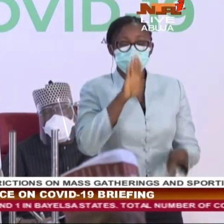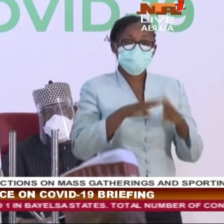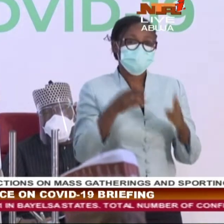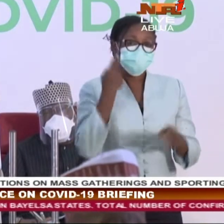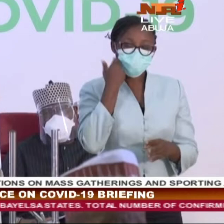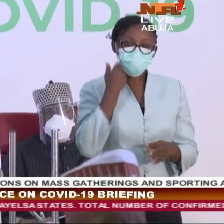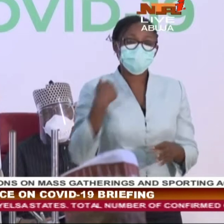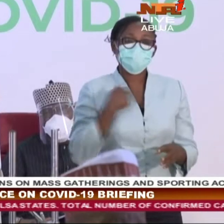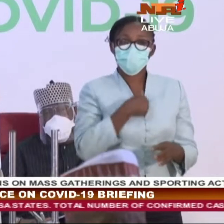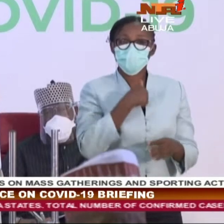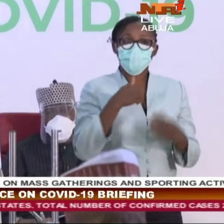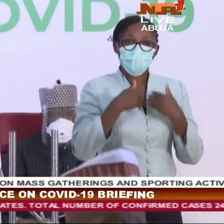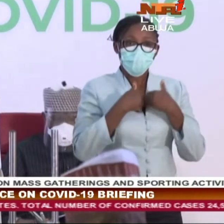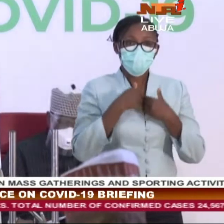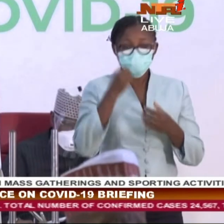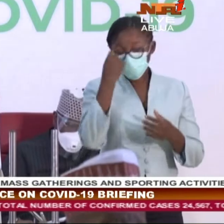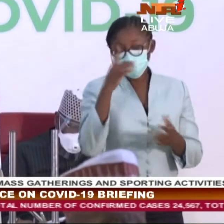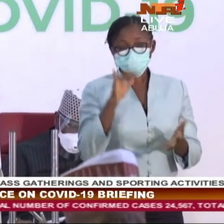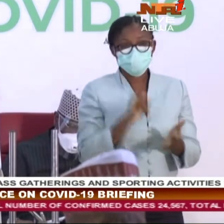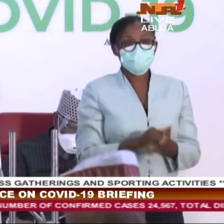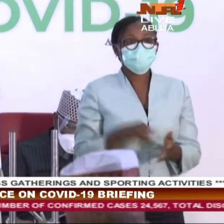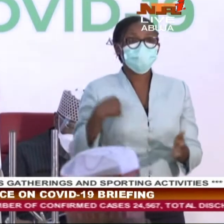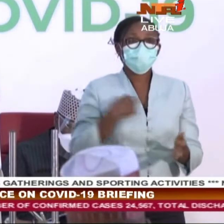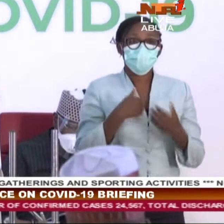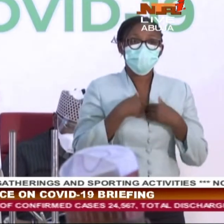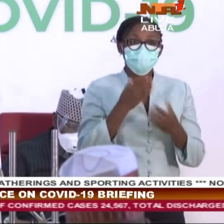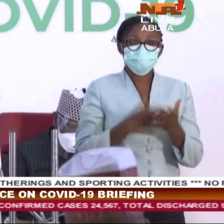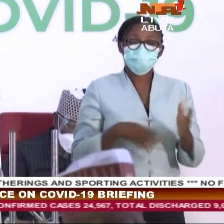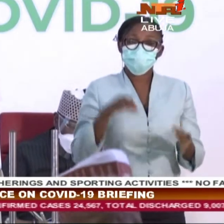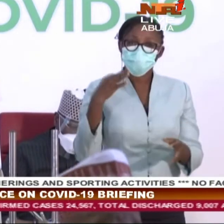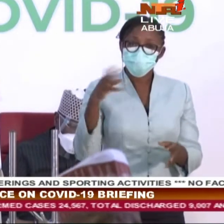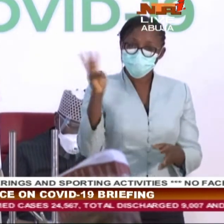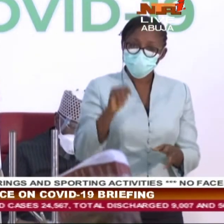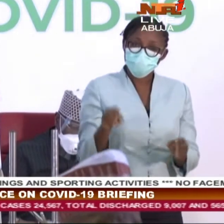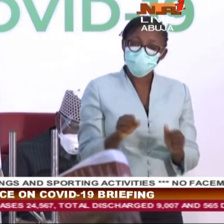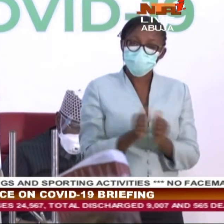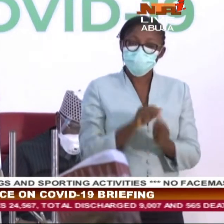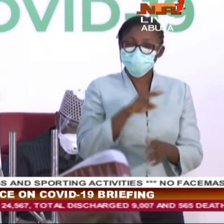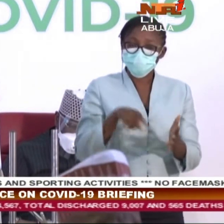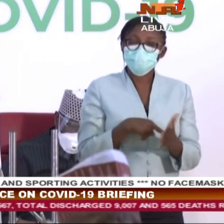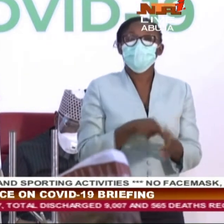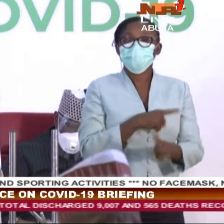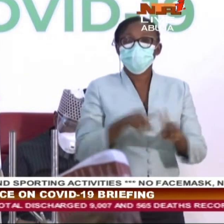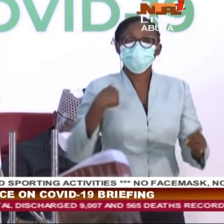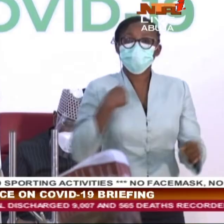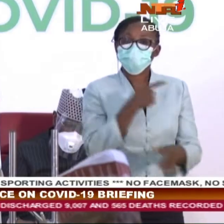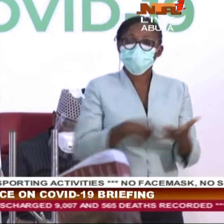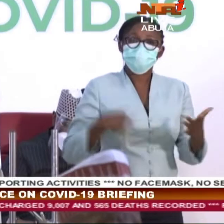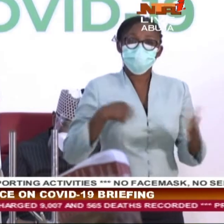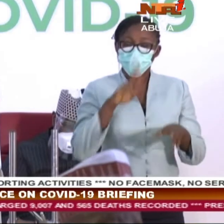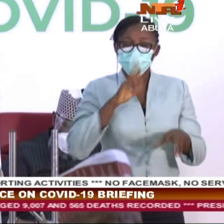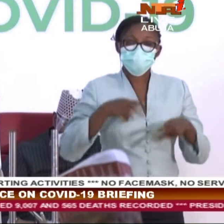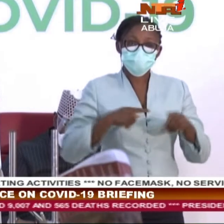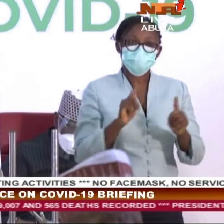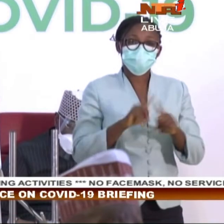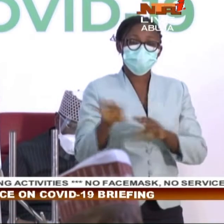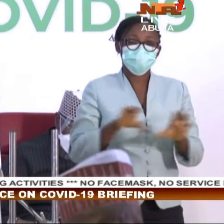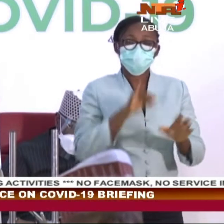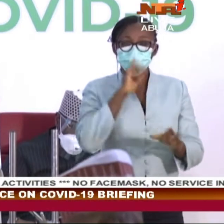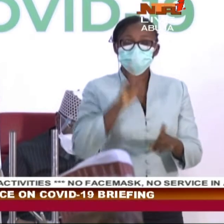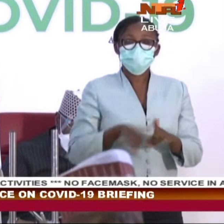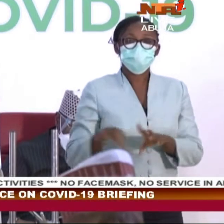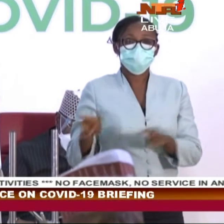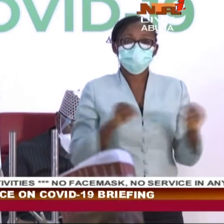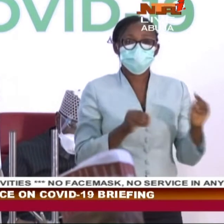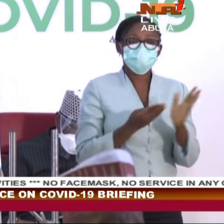local governments that will be impossible to enforce this. But overall, what we are trying to do is to put out the small